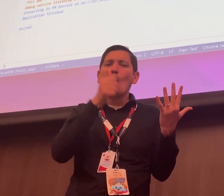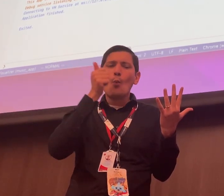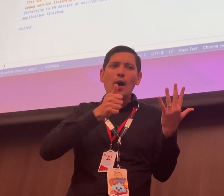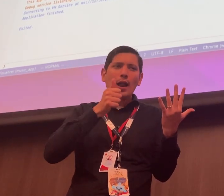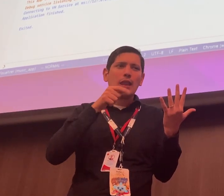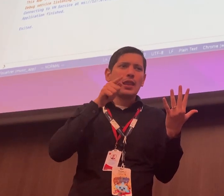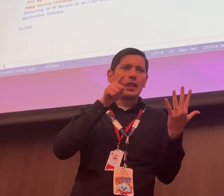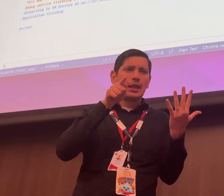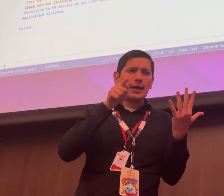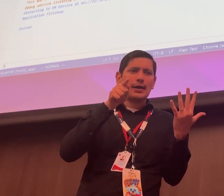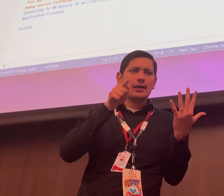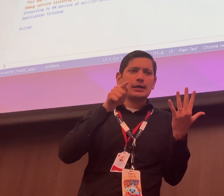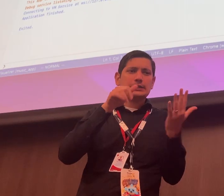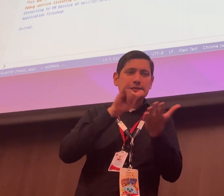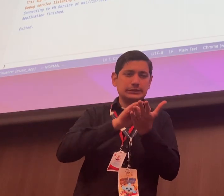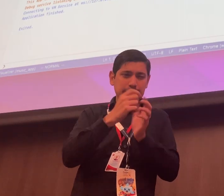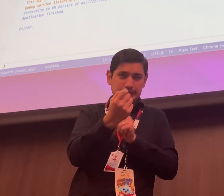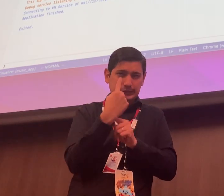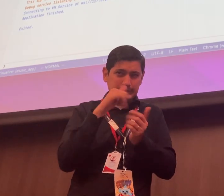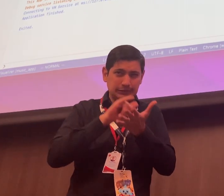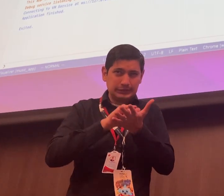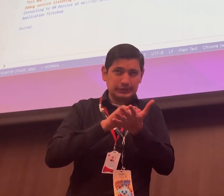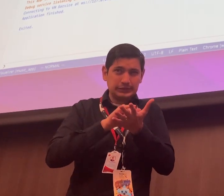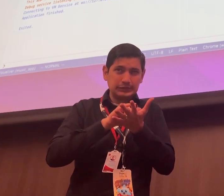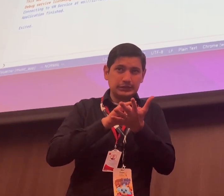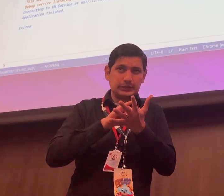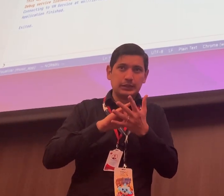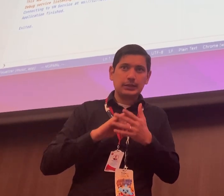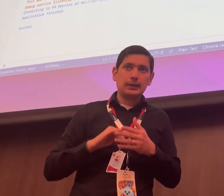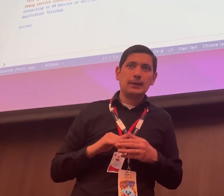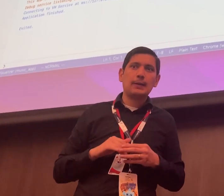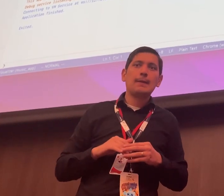and TalkBack, if that's the question. Am I understanding the question?